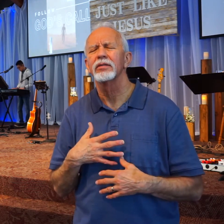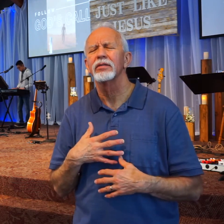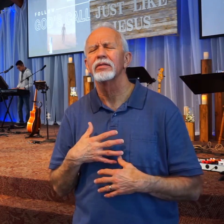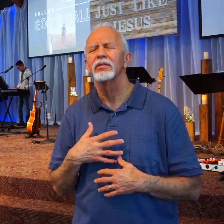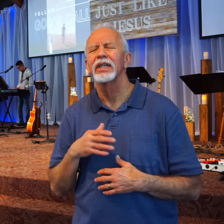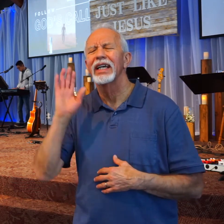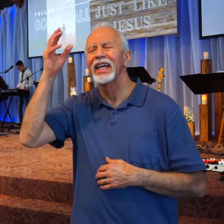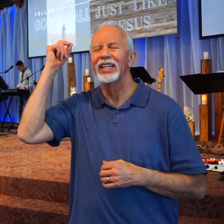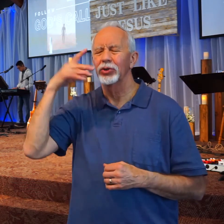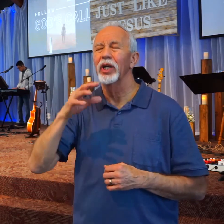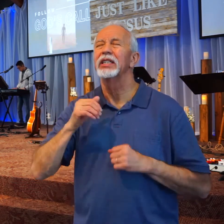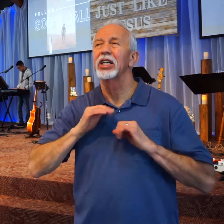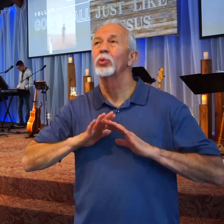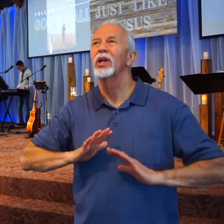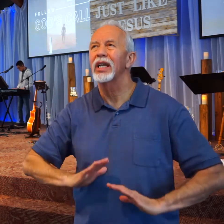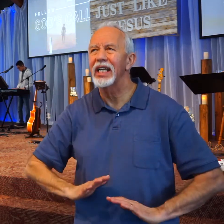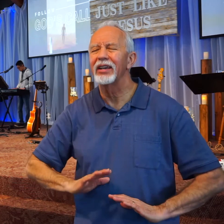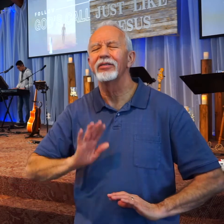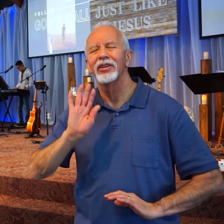Grace can relieve those.